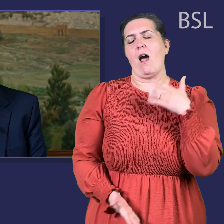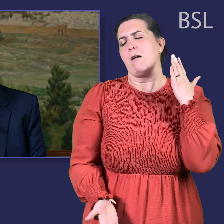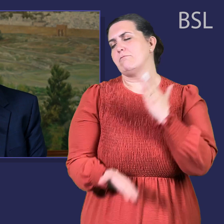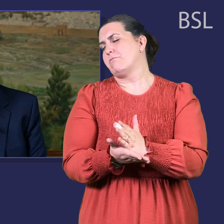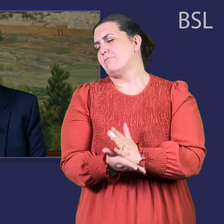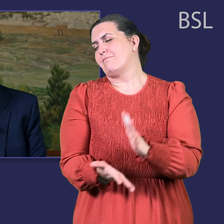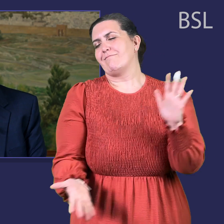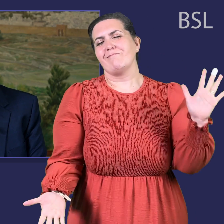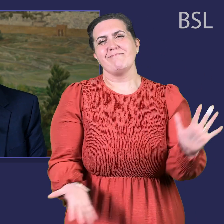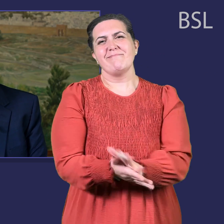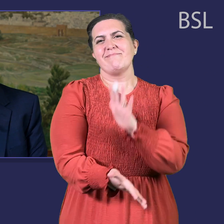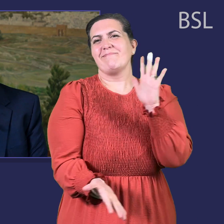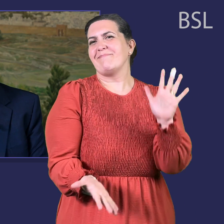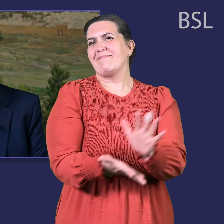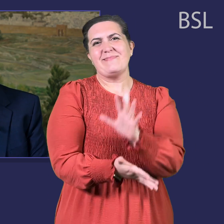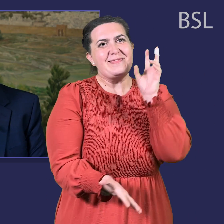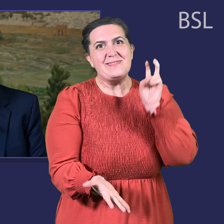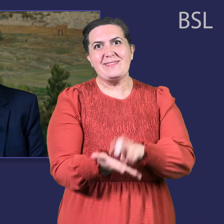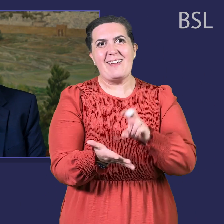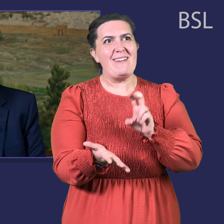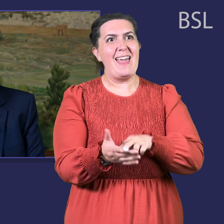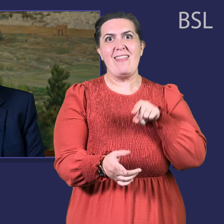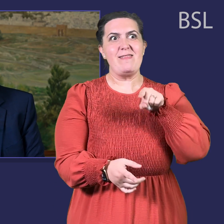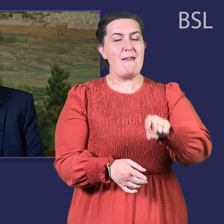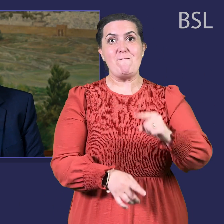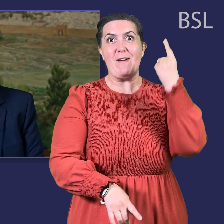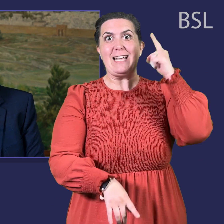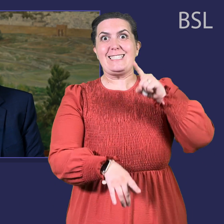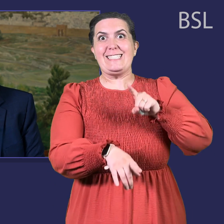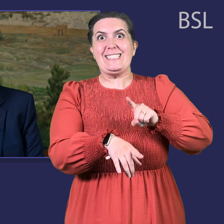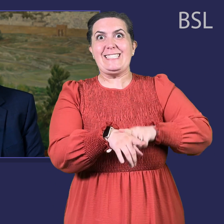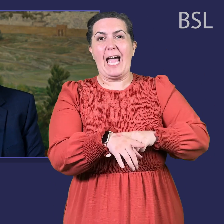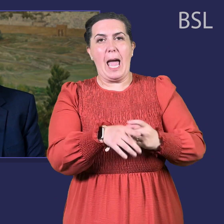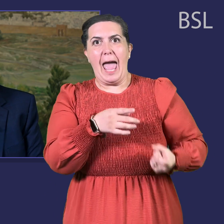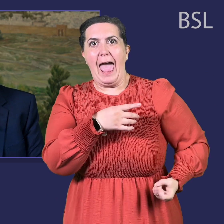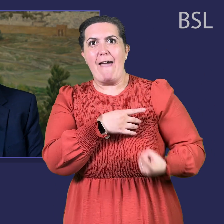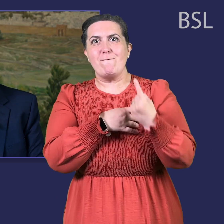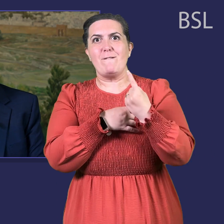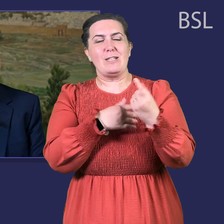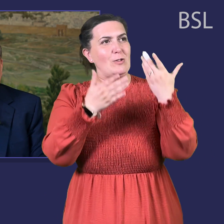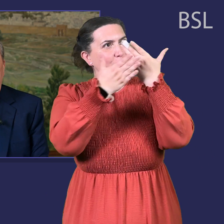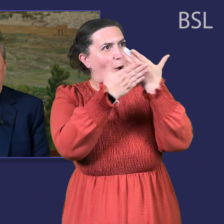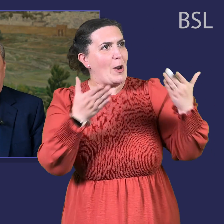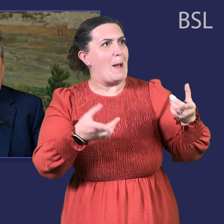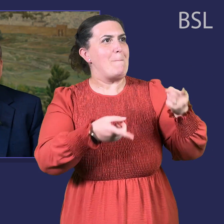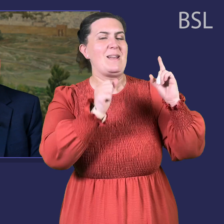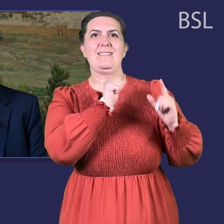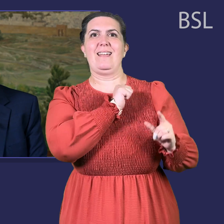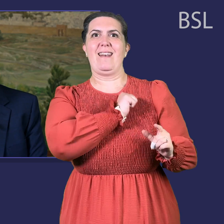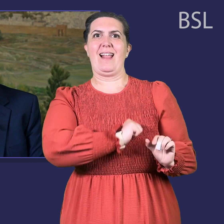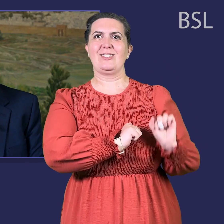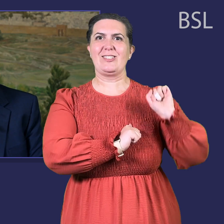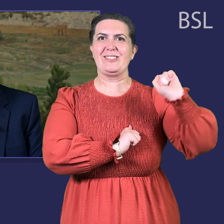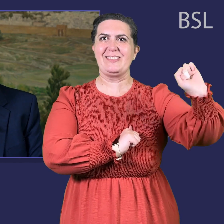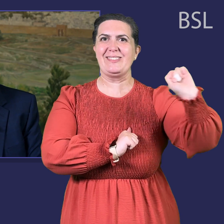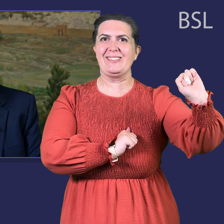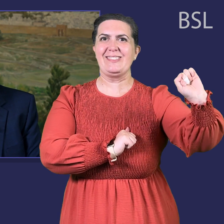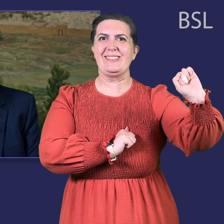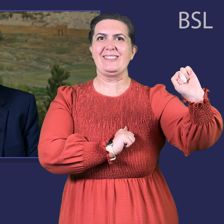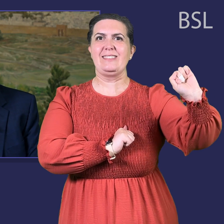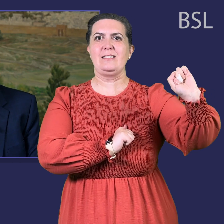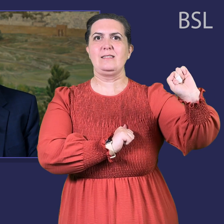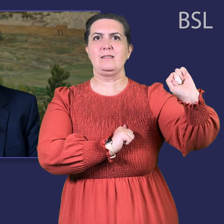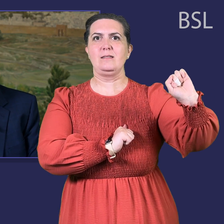I am very happy to participate in this historic celebration, honoring President Russell